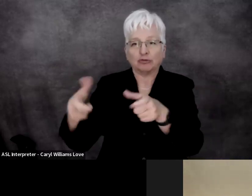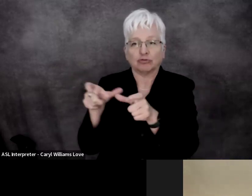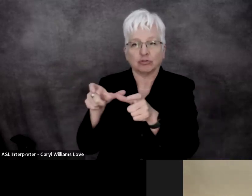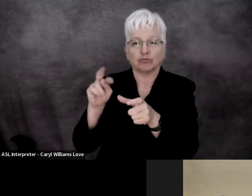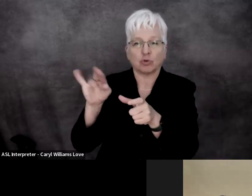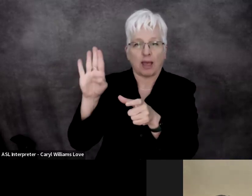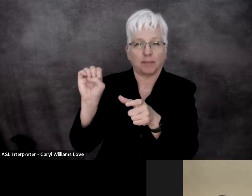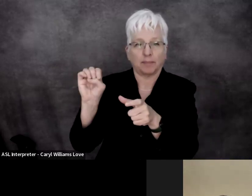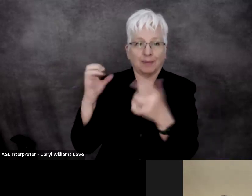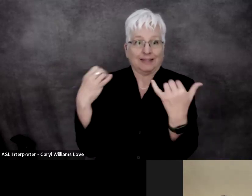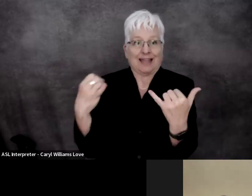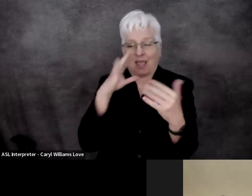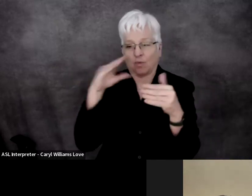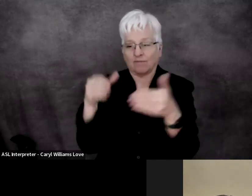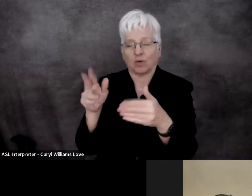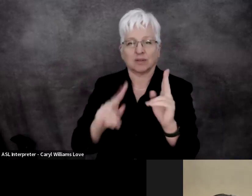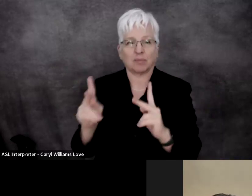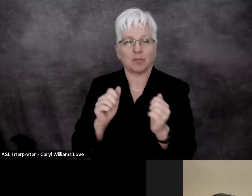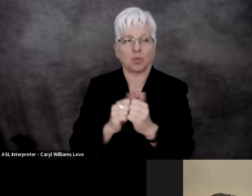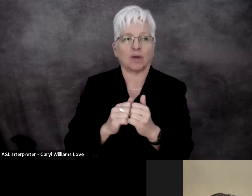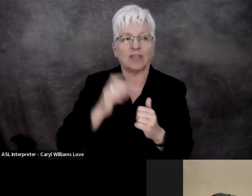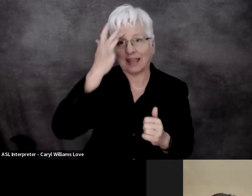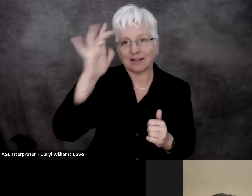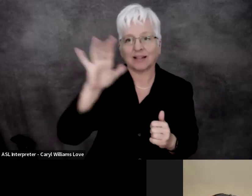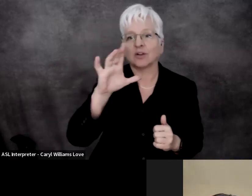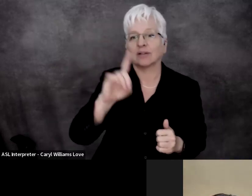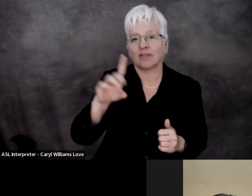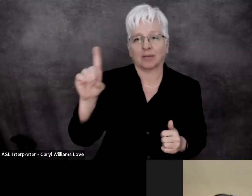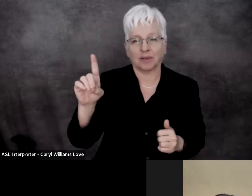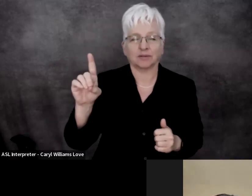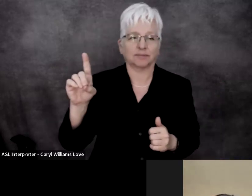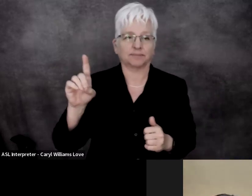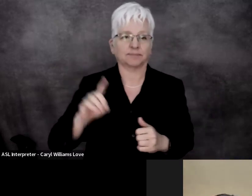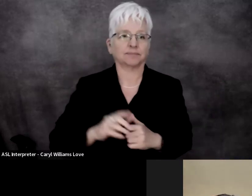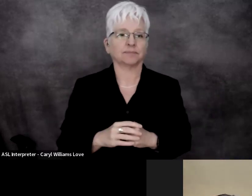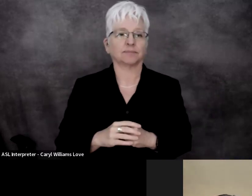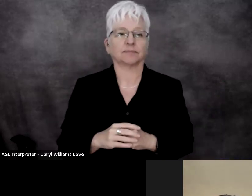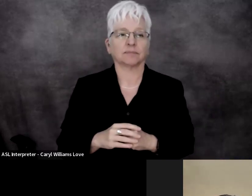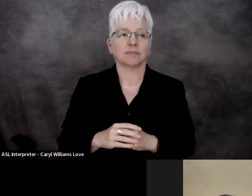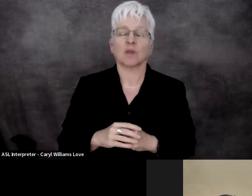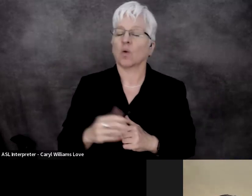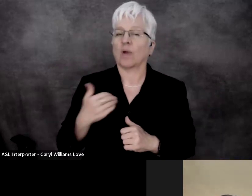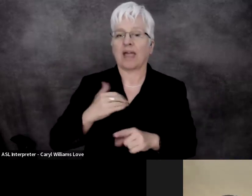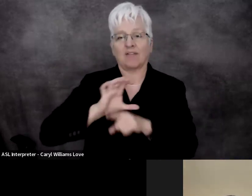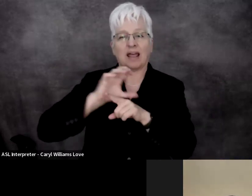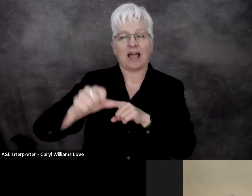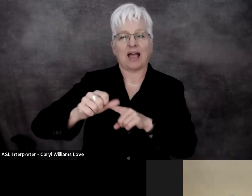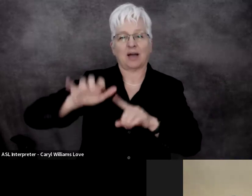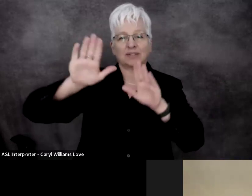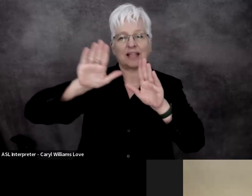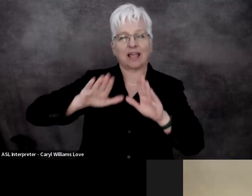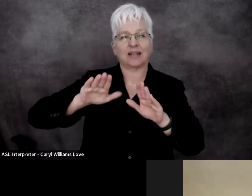are focusing on people with intellectual and or developmental disabilities. And we have this outstanding panel